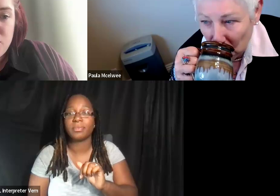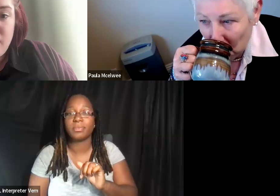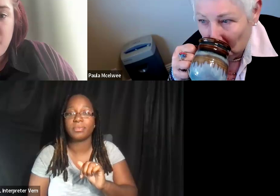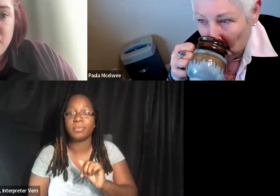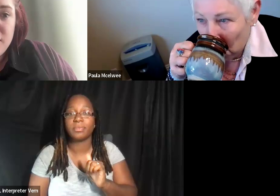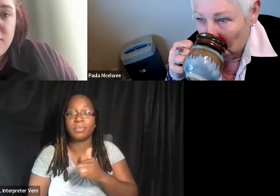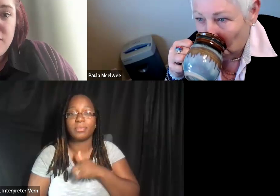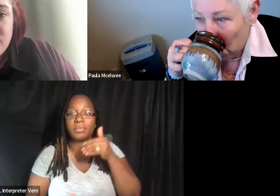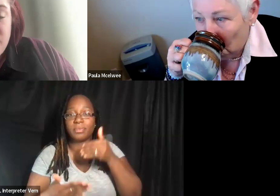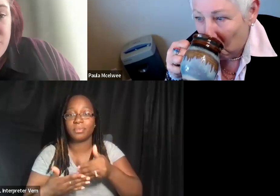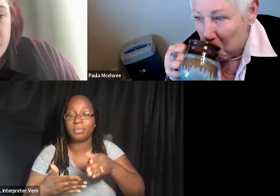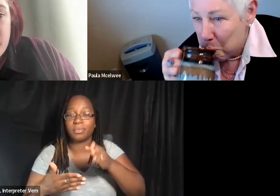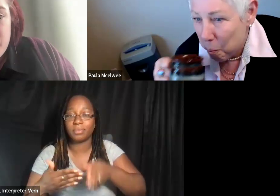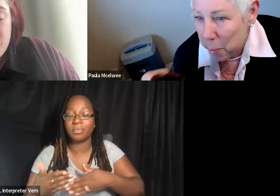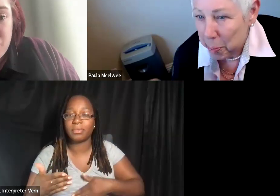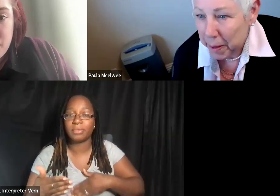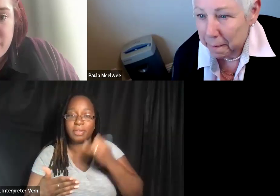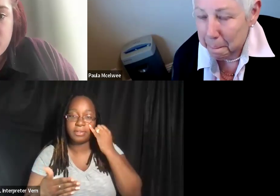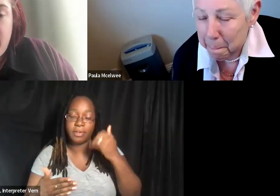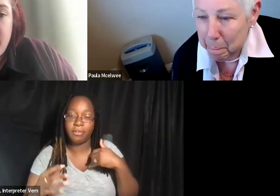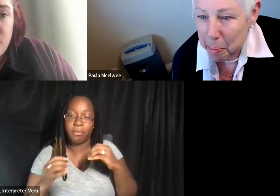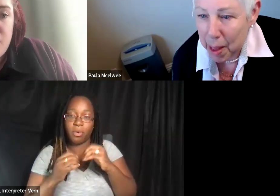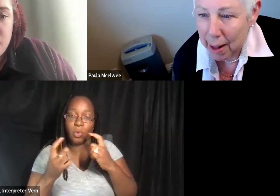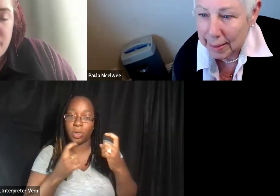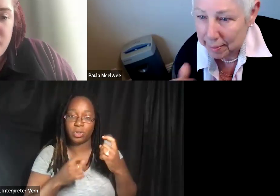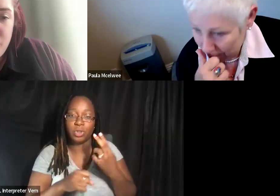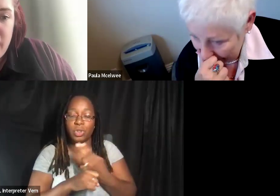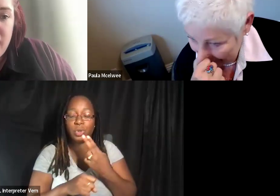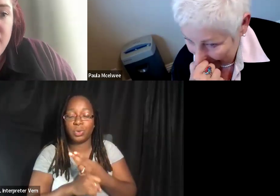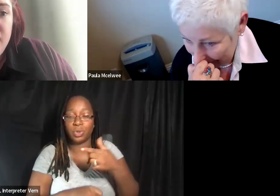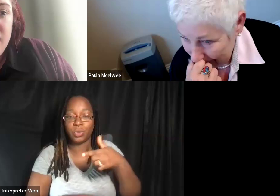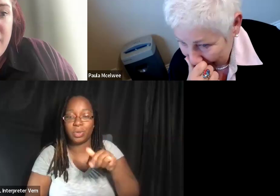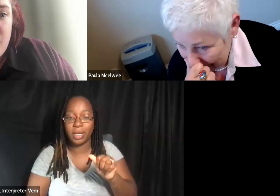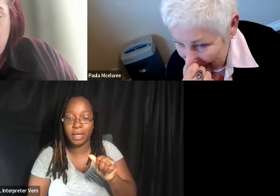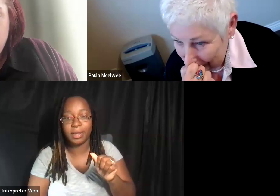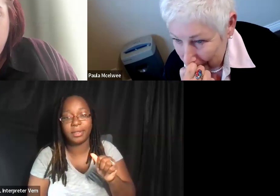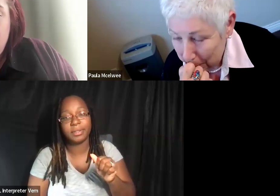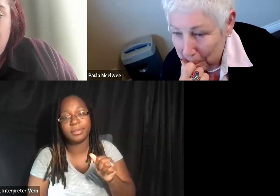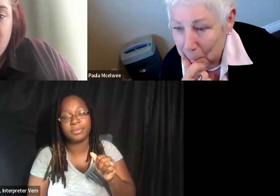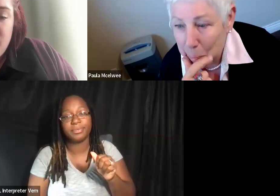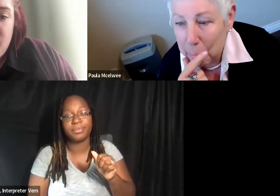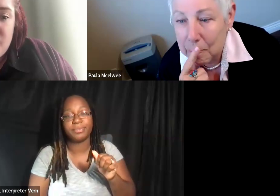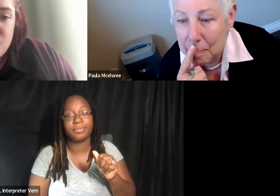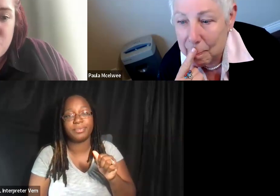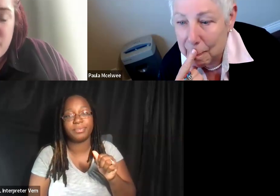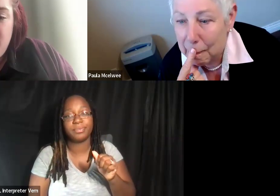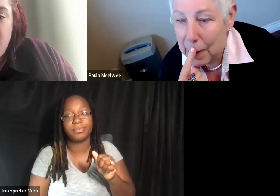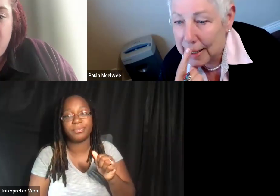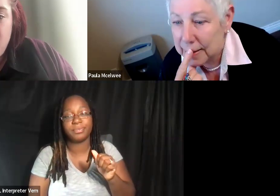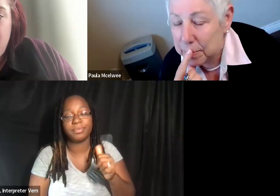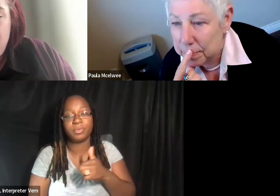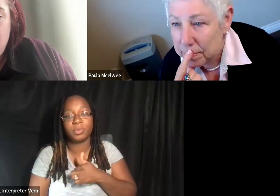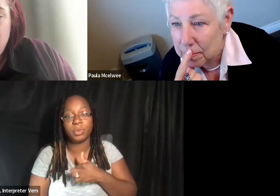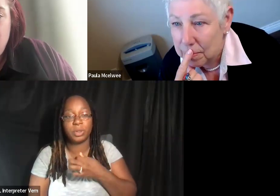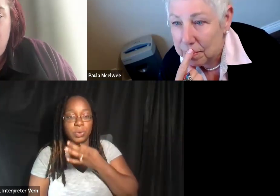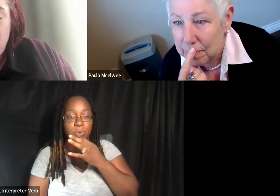we're approaching the end, please feel free if you have any more questions, put them in the chat or sorry, the Q&A. And then as we're headed